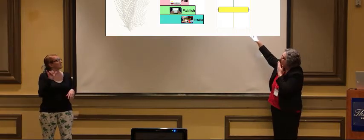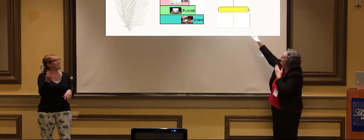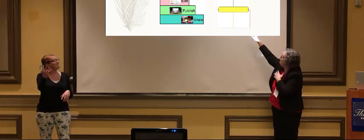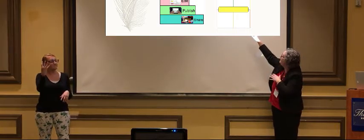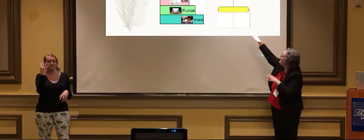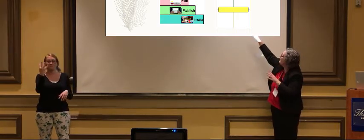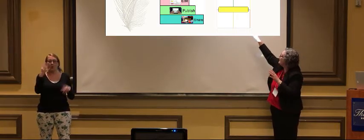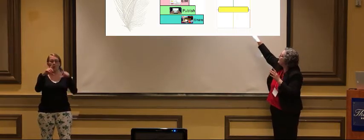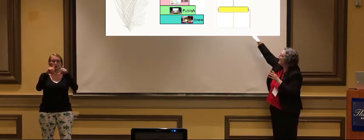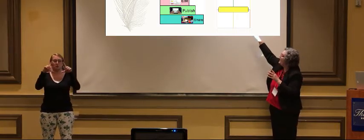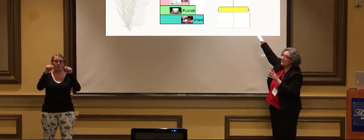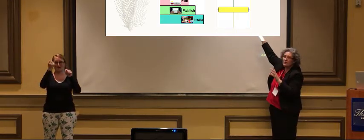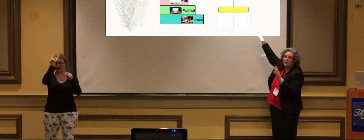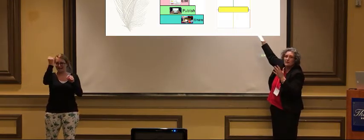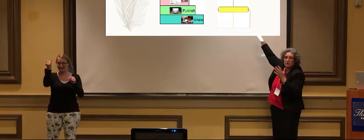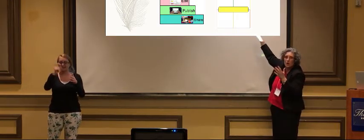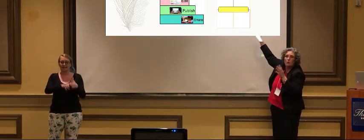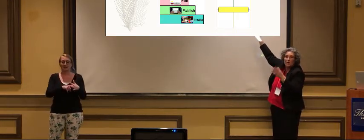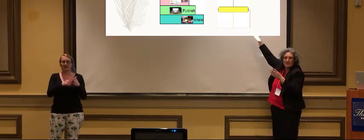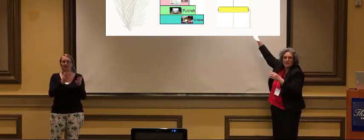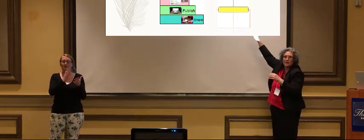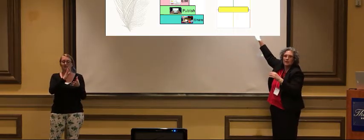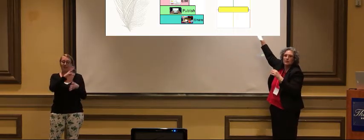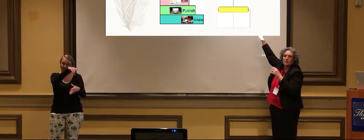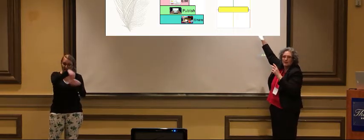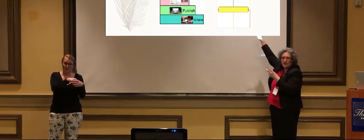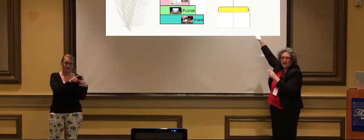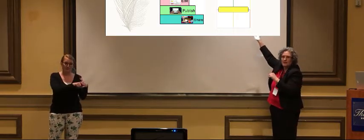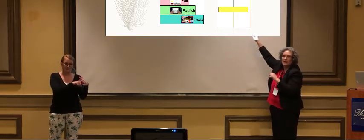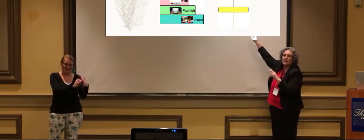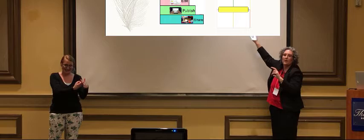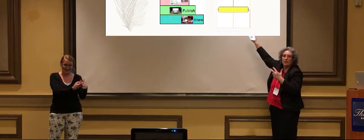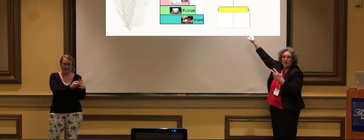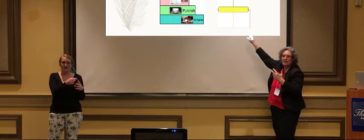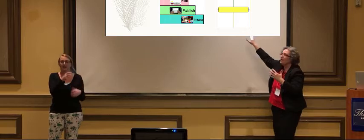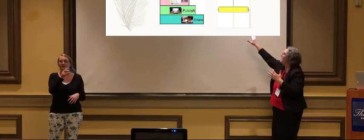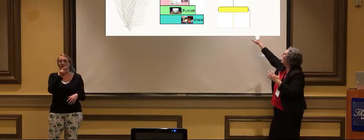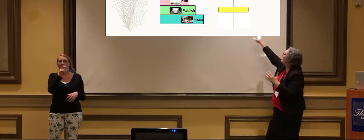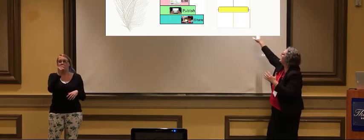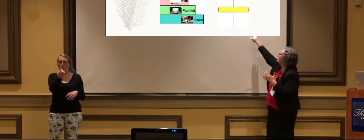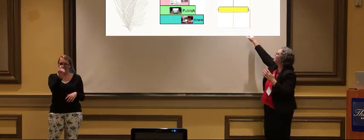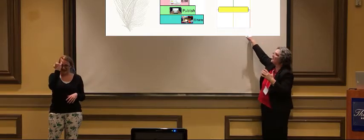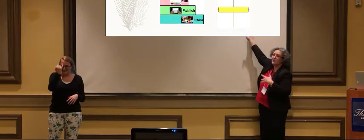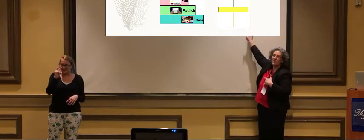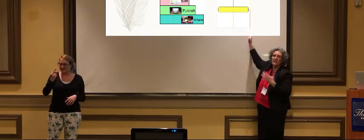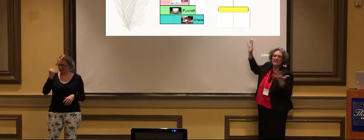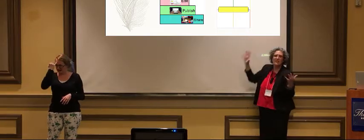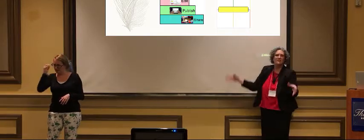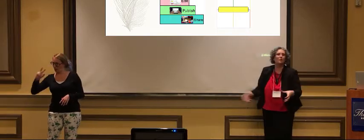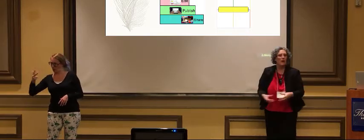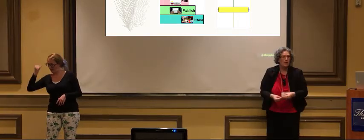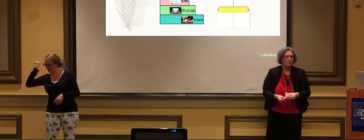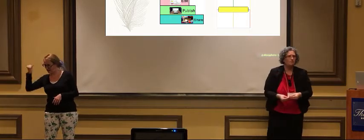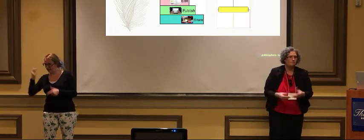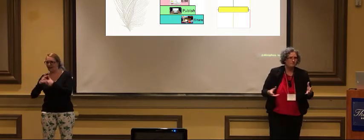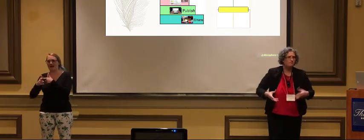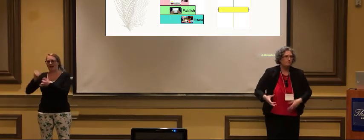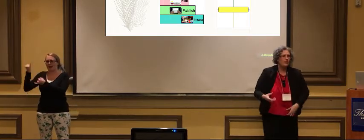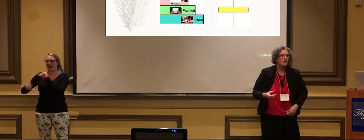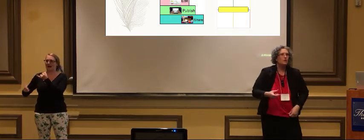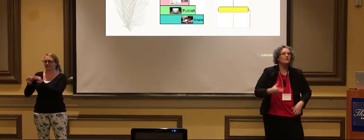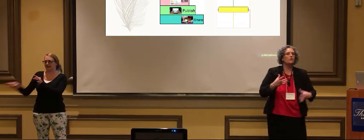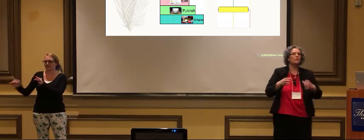includes, like beginning, you know, one idea, the second idea, the third idea, and often this is a feeling sentence to wrap up.